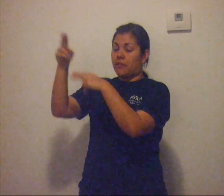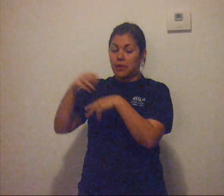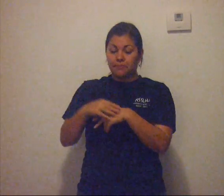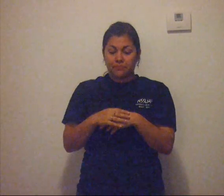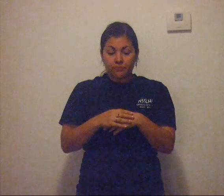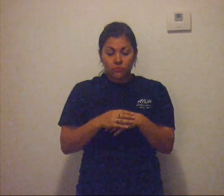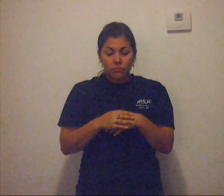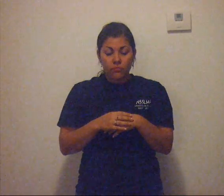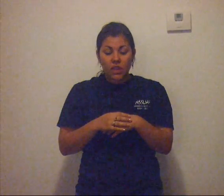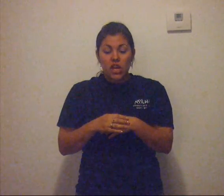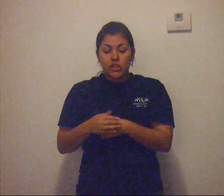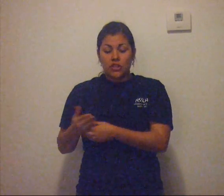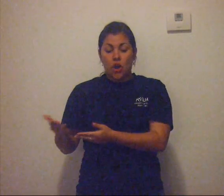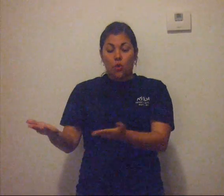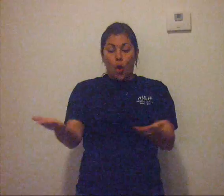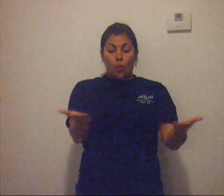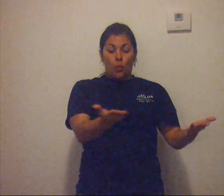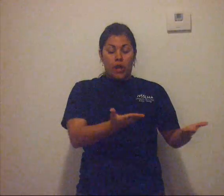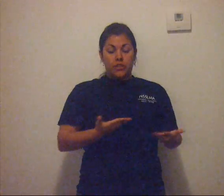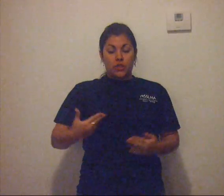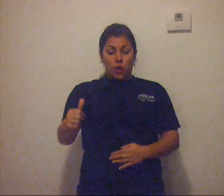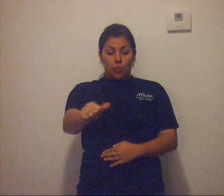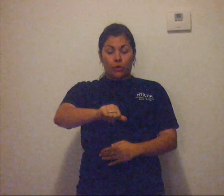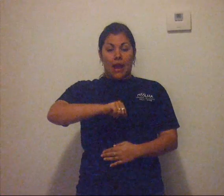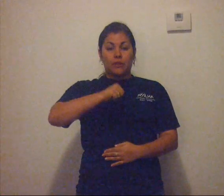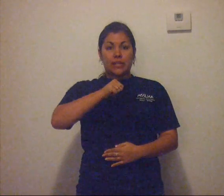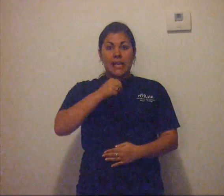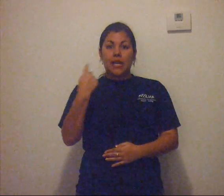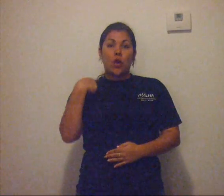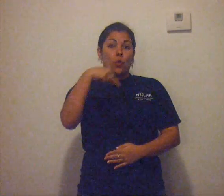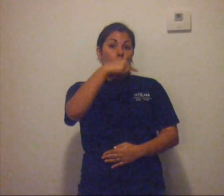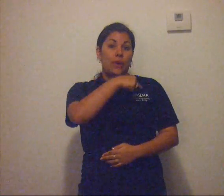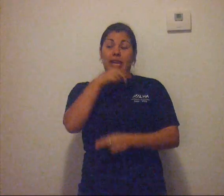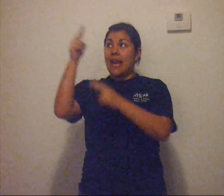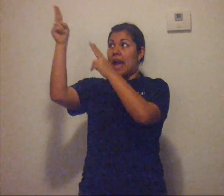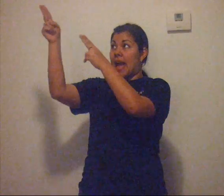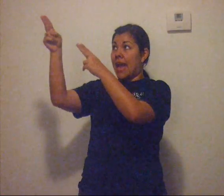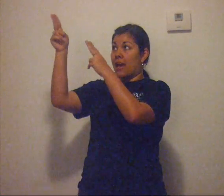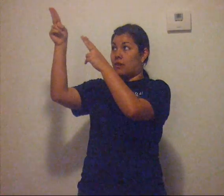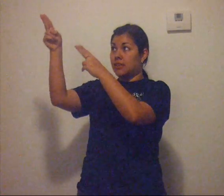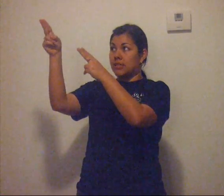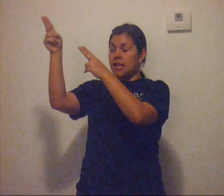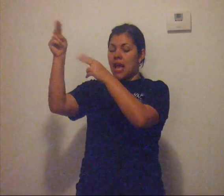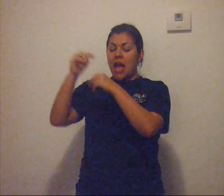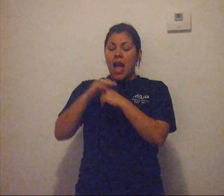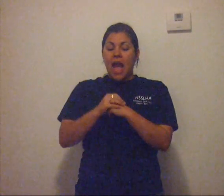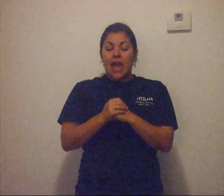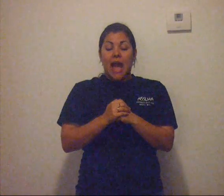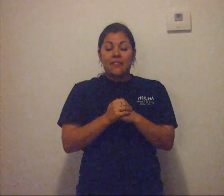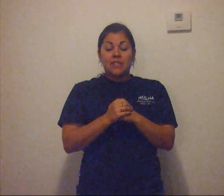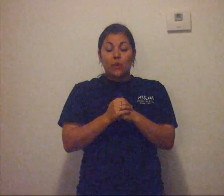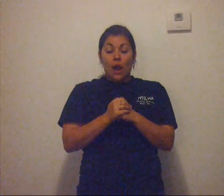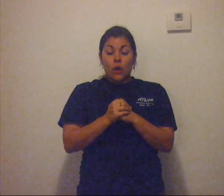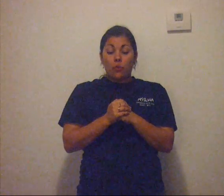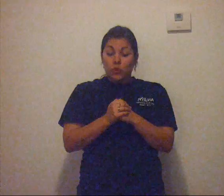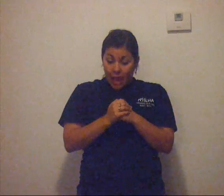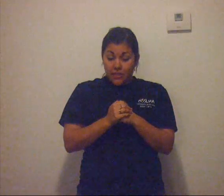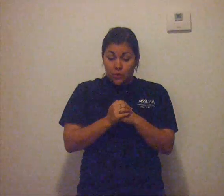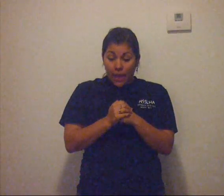other. So "what so proudly we hailed," and at the